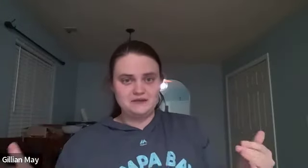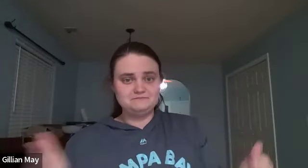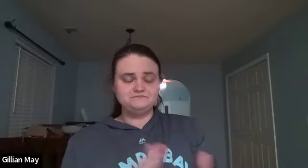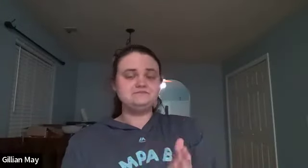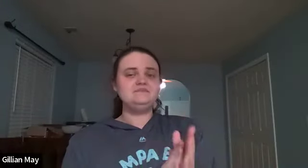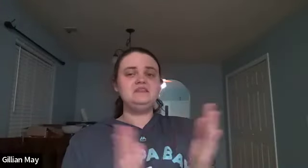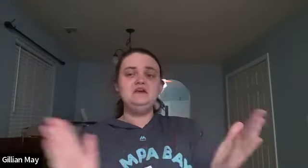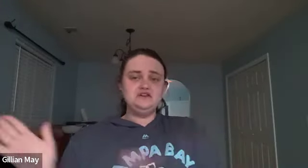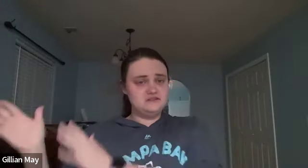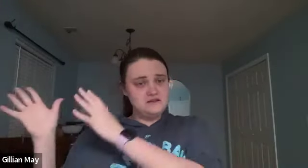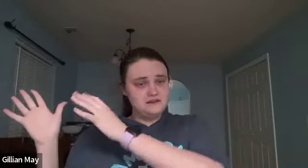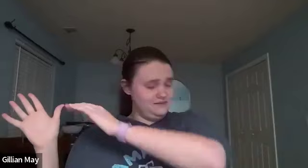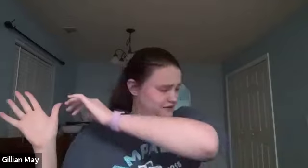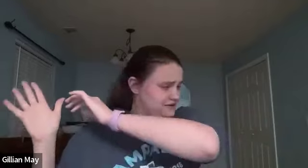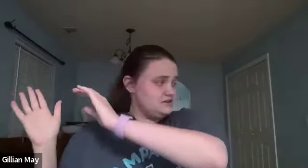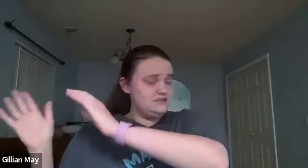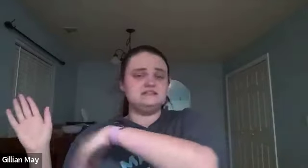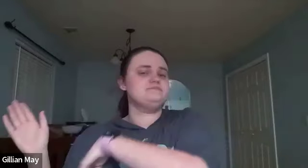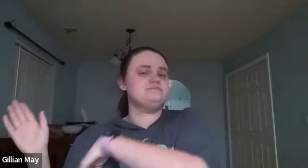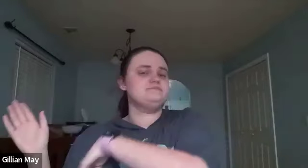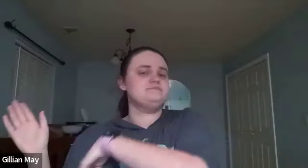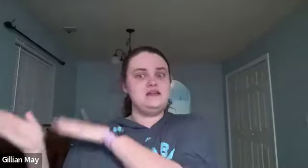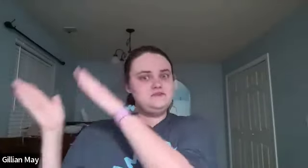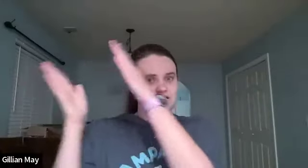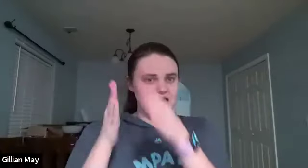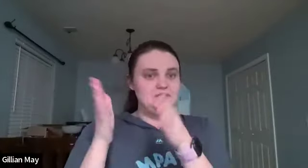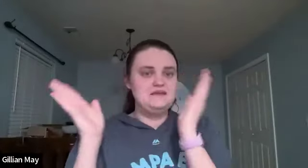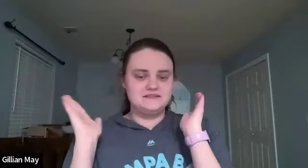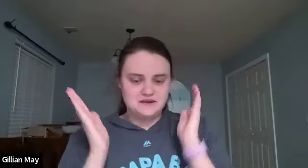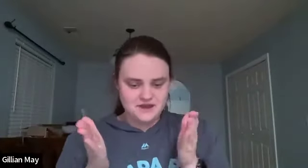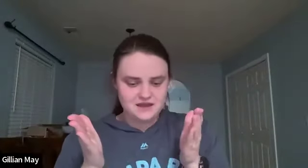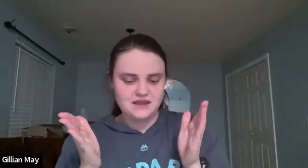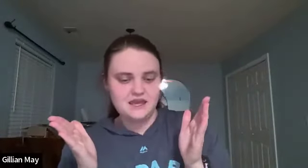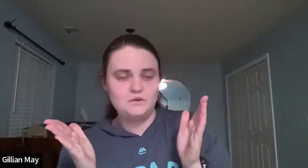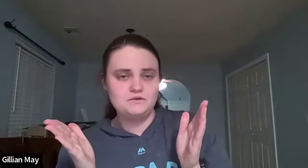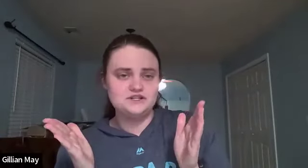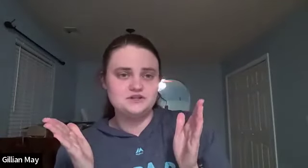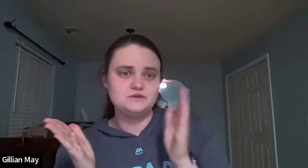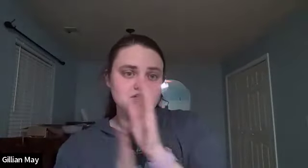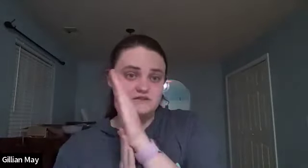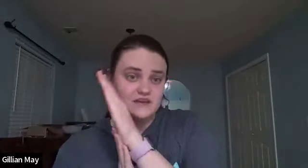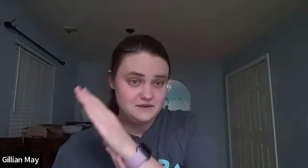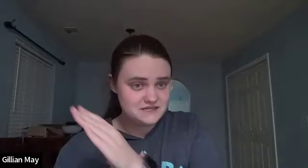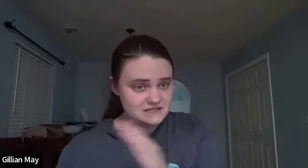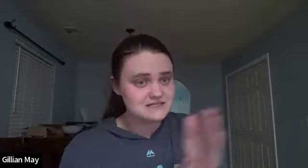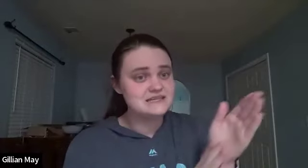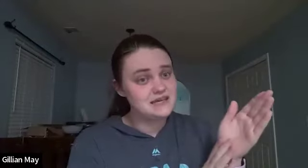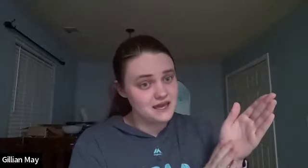Okay. So now, goodness, now that I've gotten off that, let's come back. And what we're going to do is we're going to do the ABCs